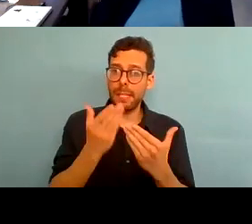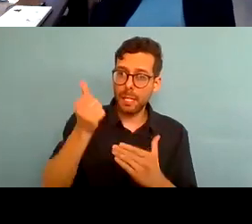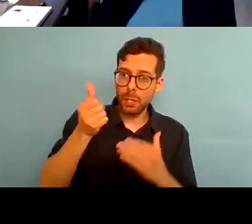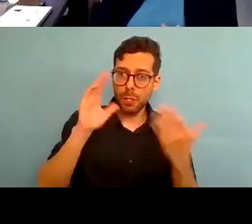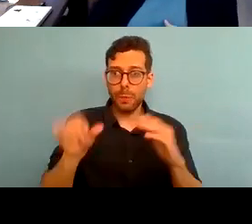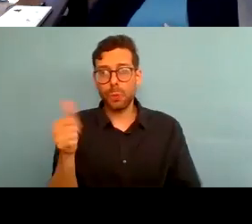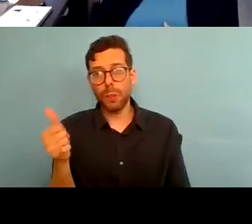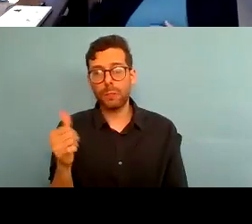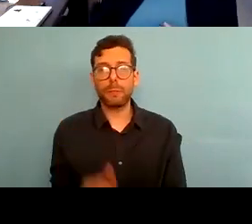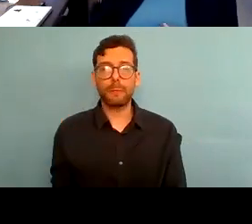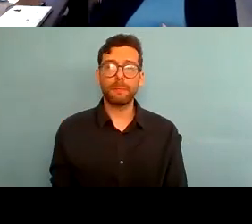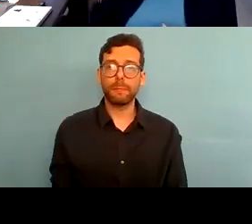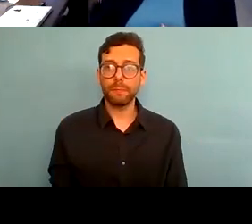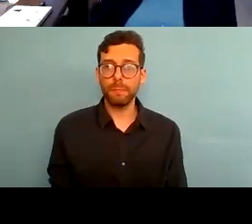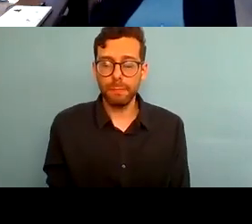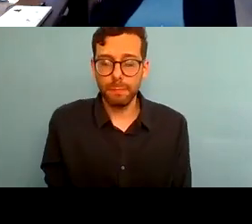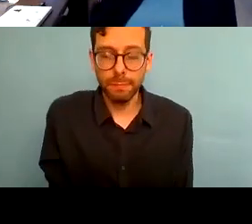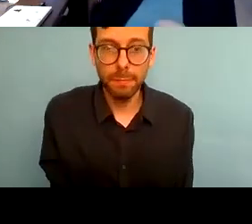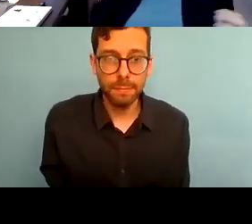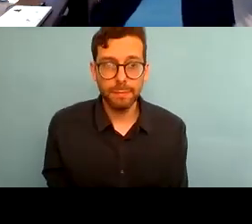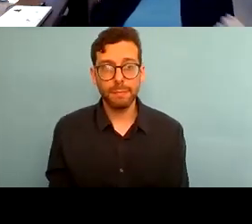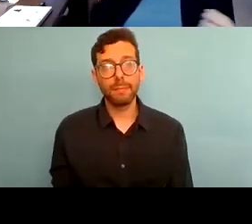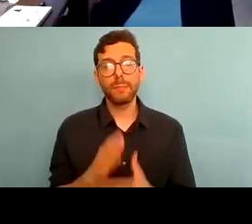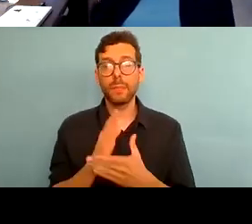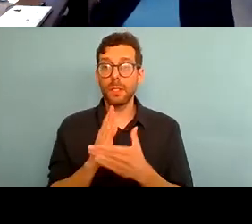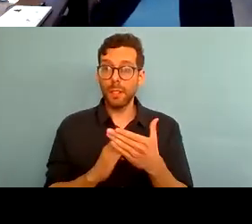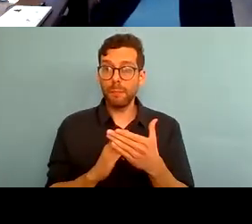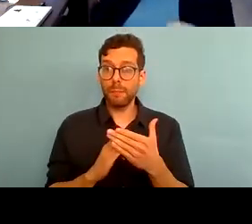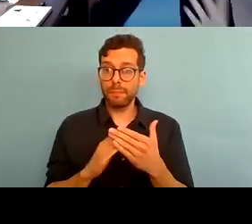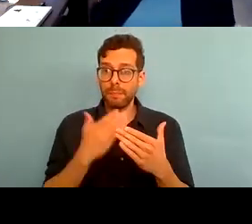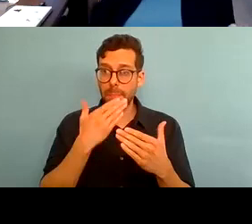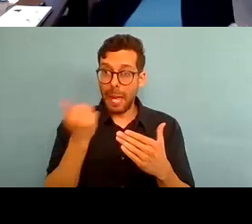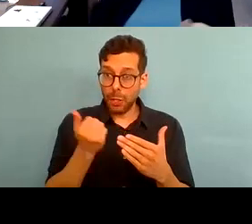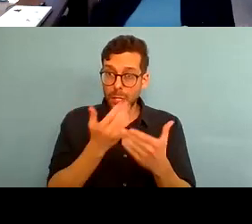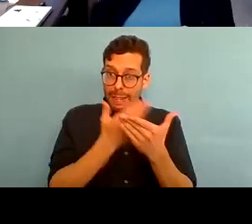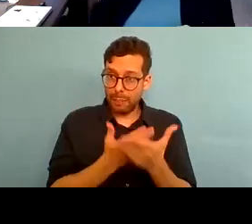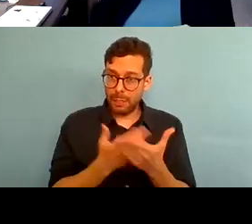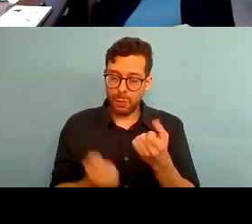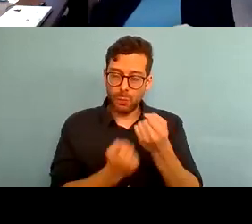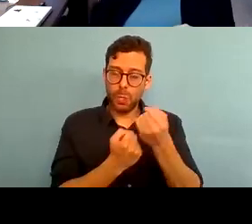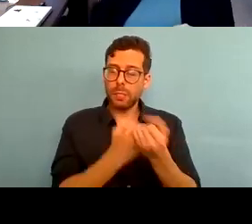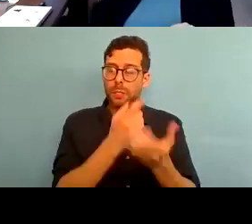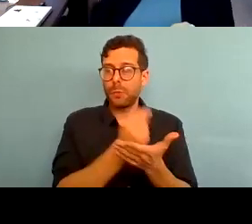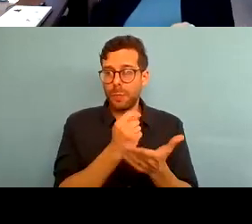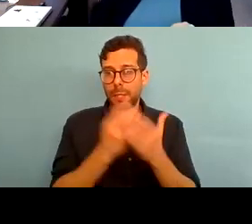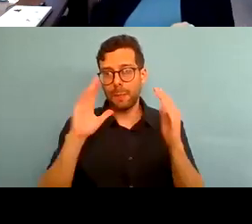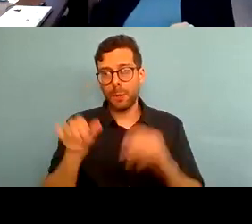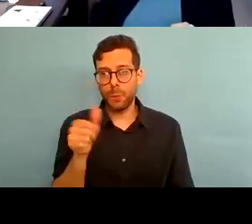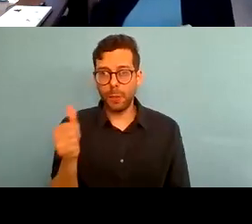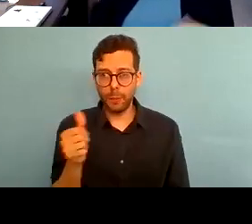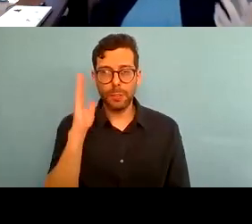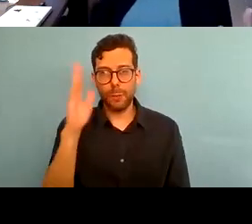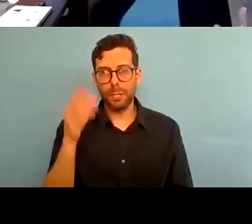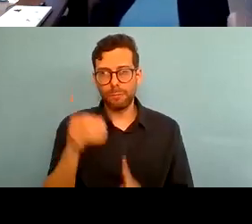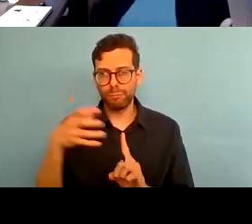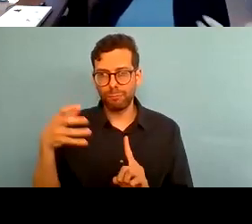those as well. And some have better evidence behind their treatment than others. And we'll get into that some. Now